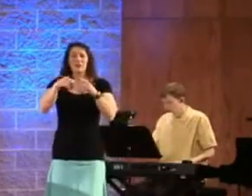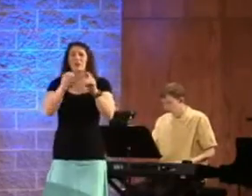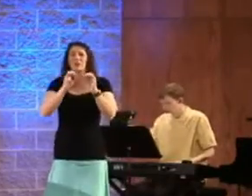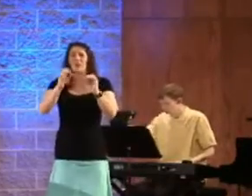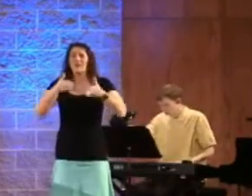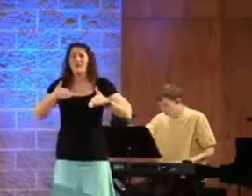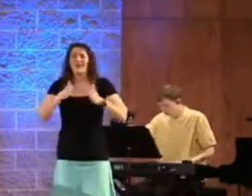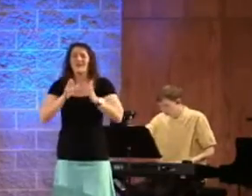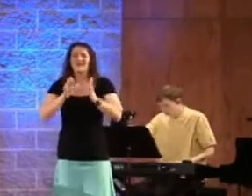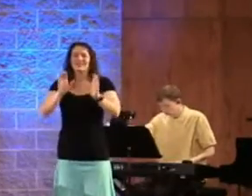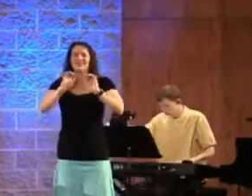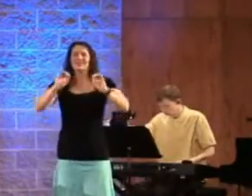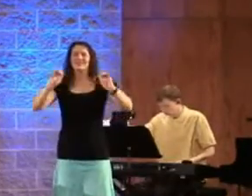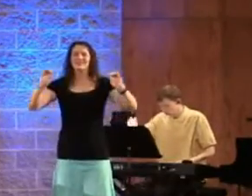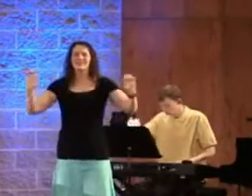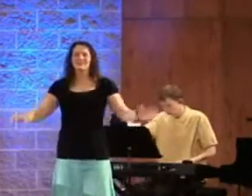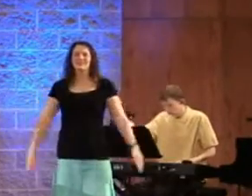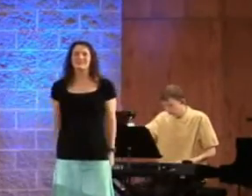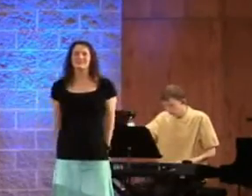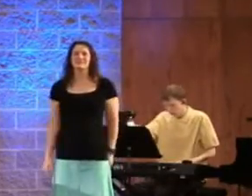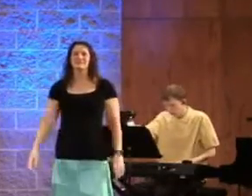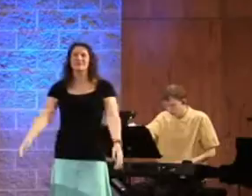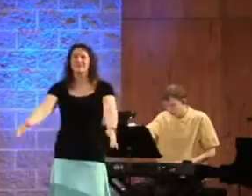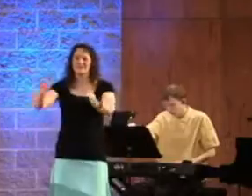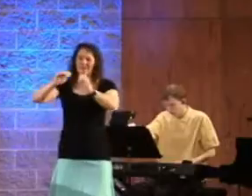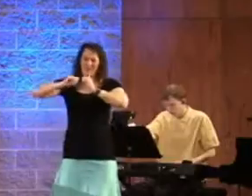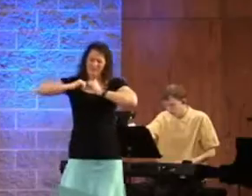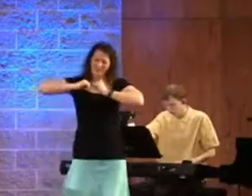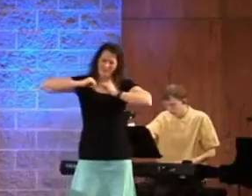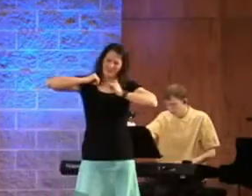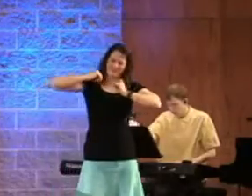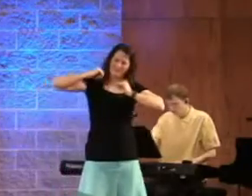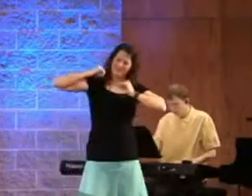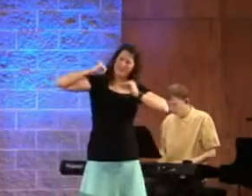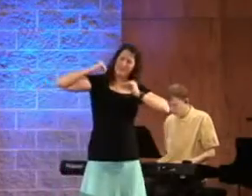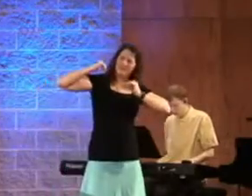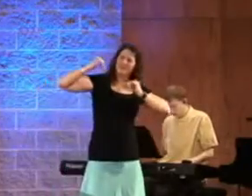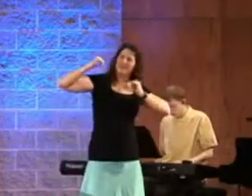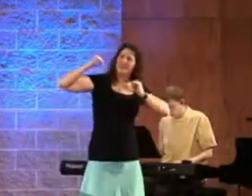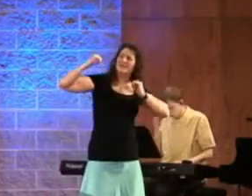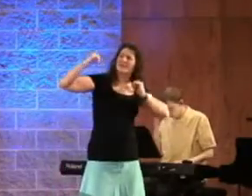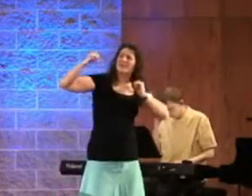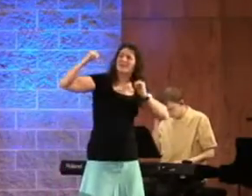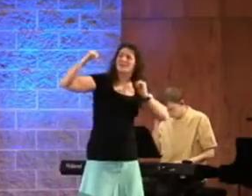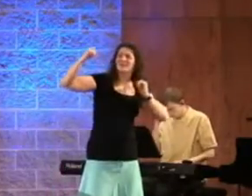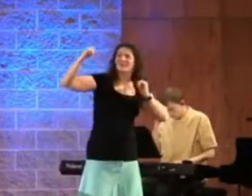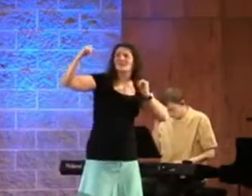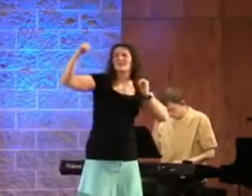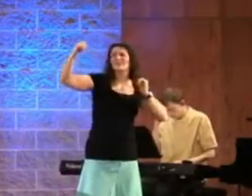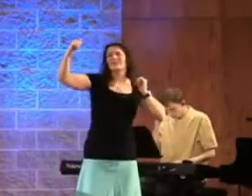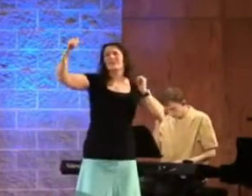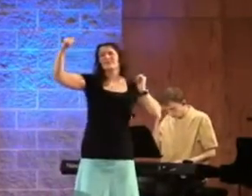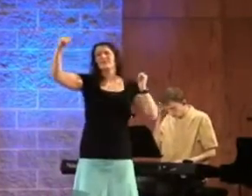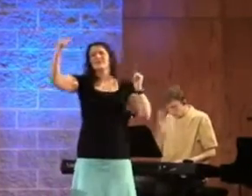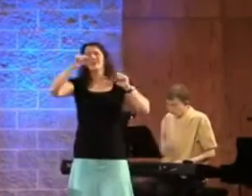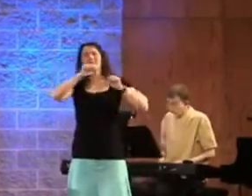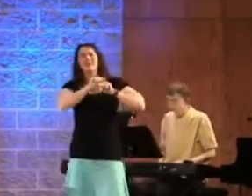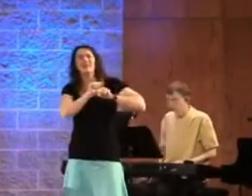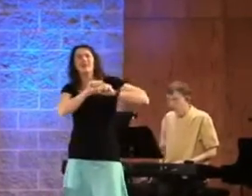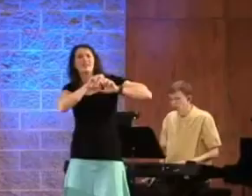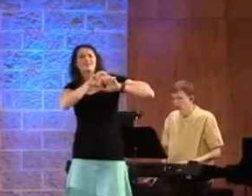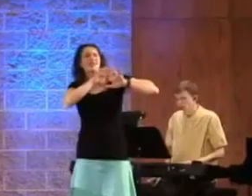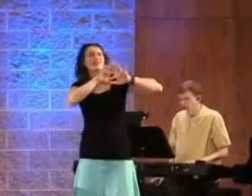How great the chasm that lay between us. How high